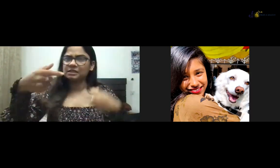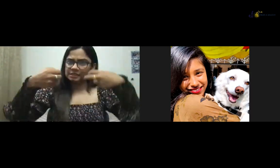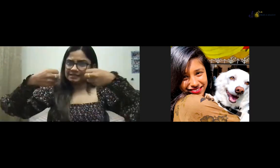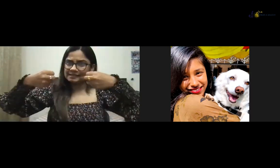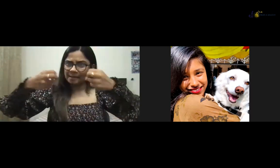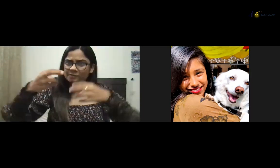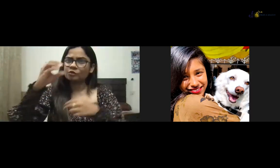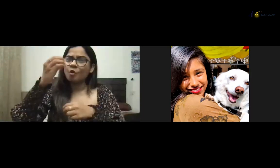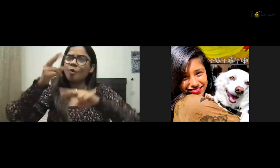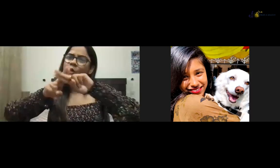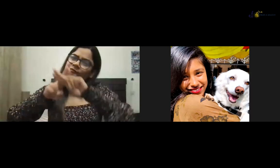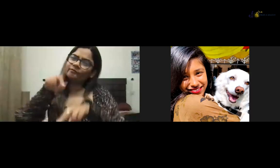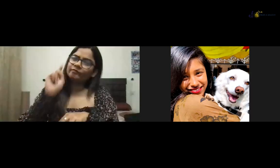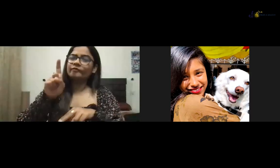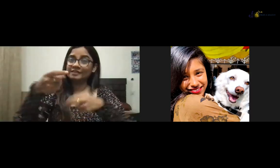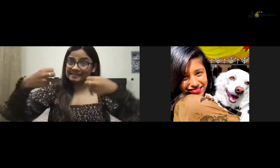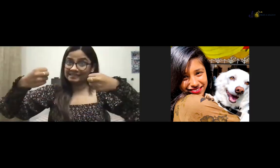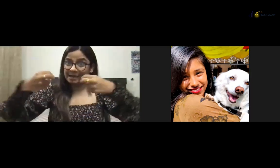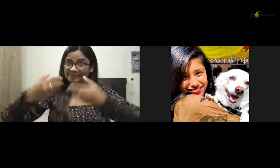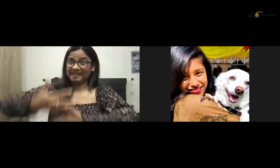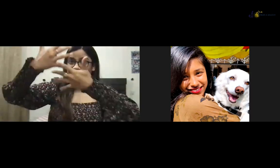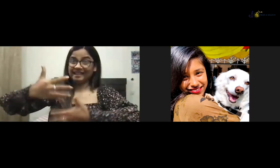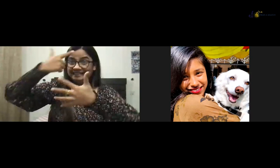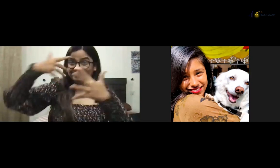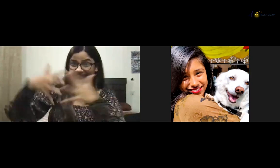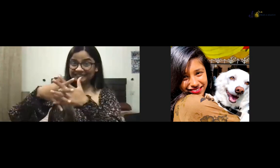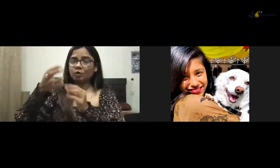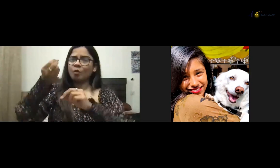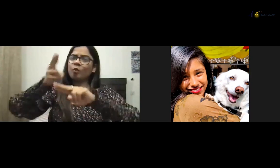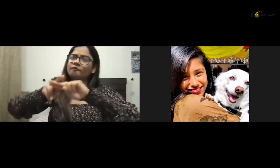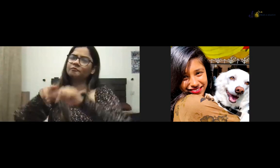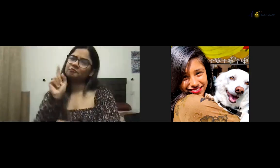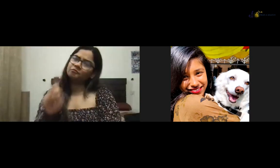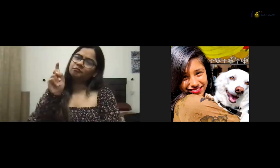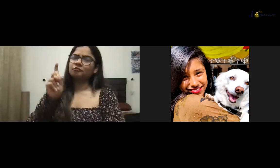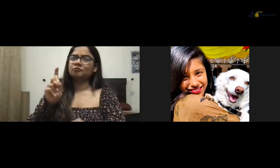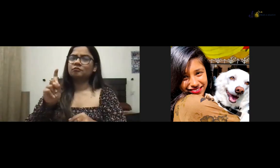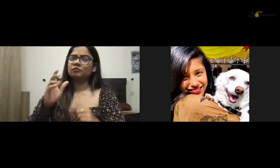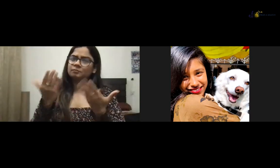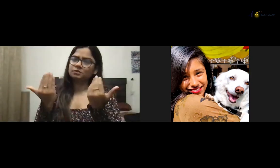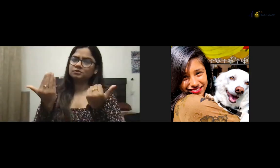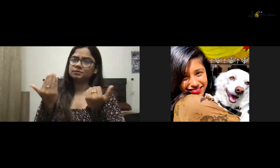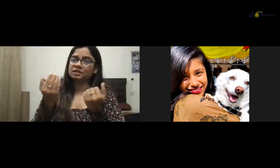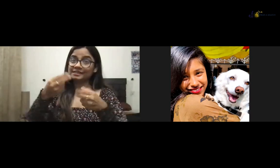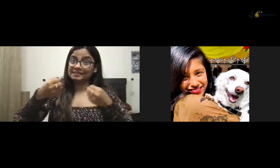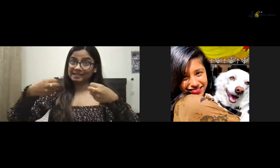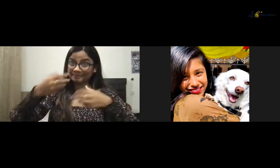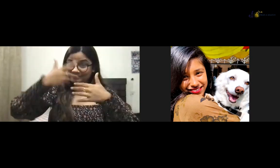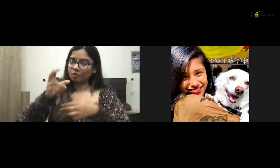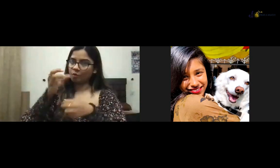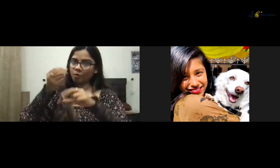And also the closed captioning is also coming. You can turn off the closed captioning. You can have the option. You can turn it off.